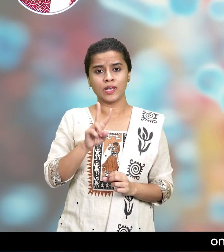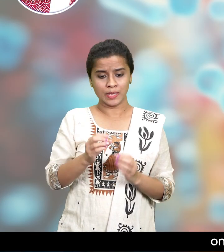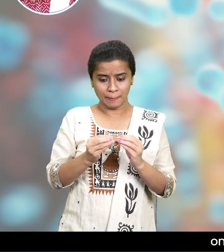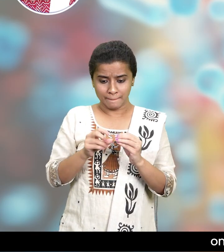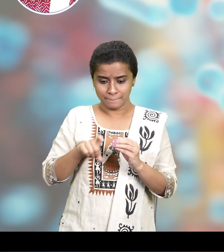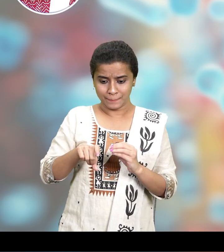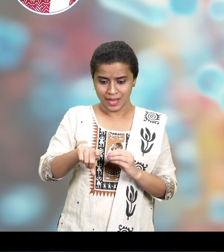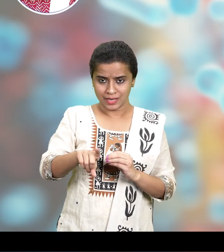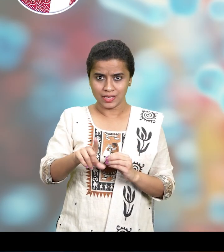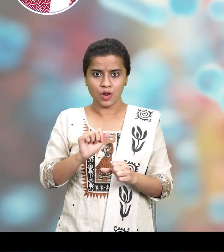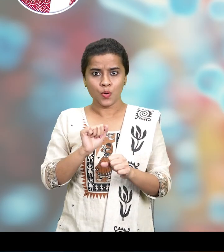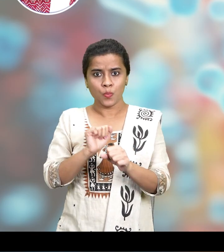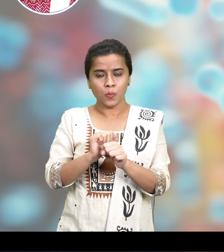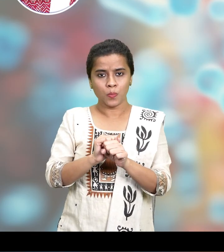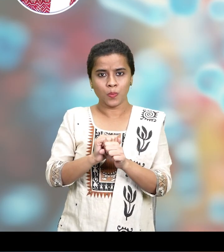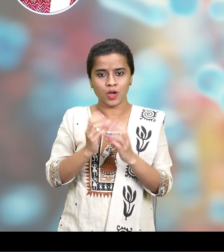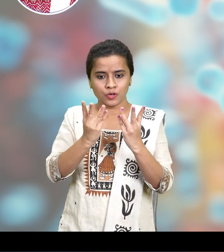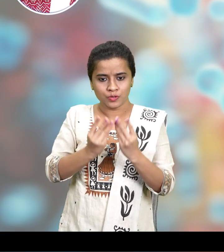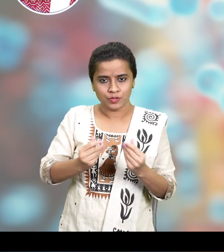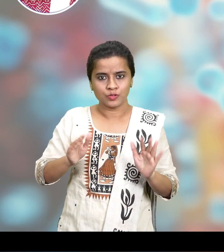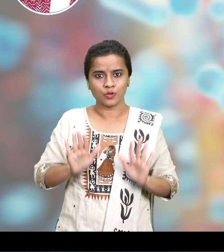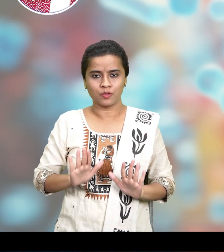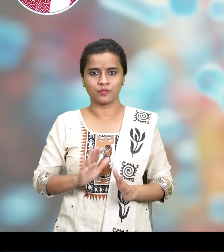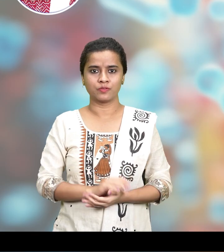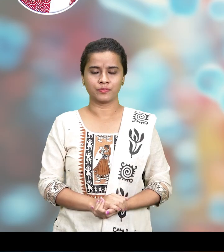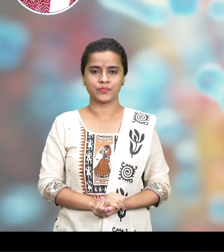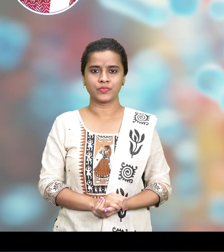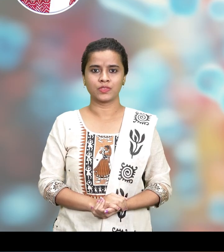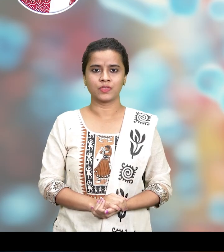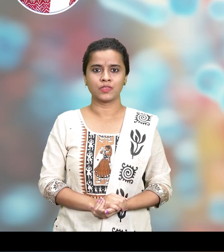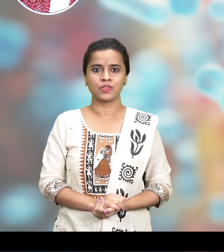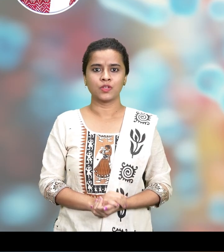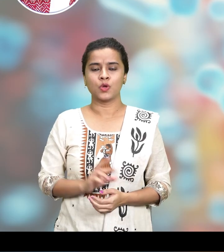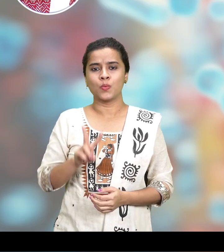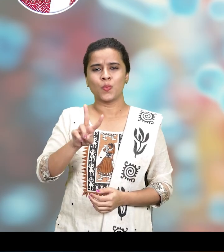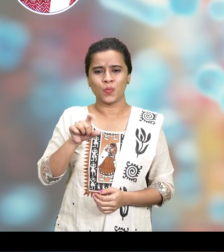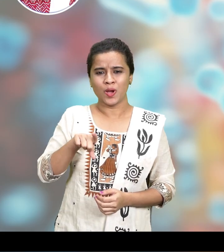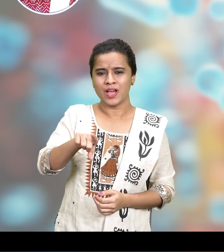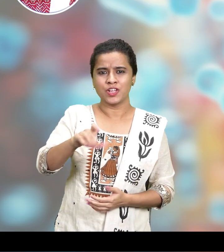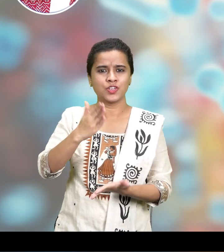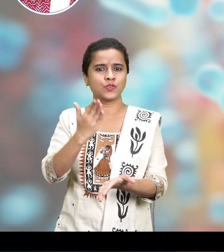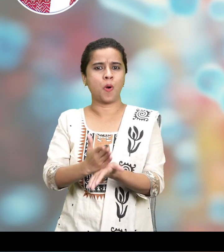bacterial part of the infection, not the viral infection.